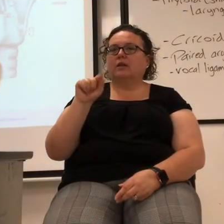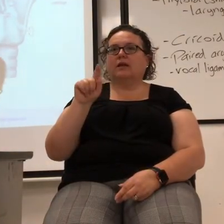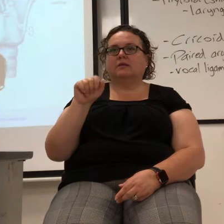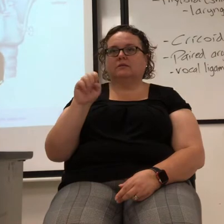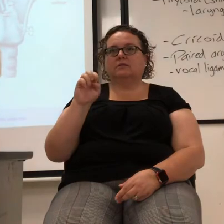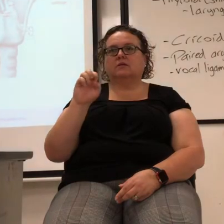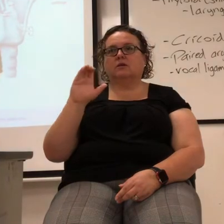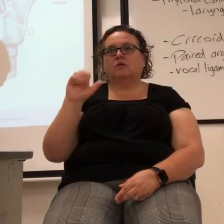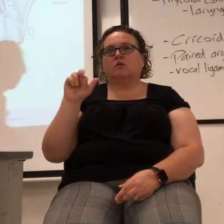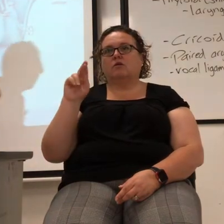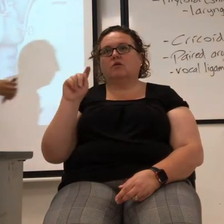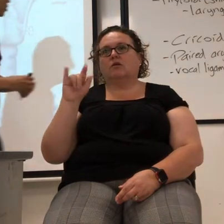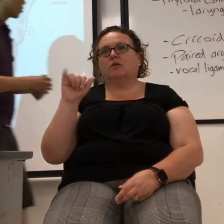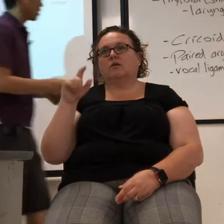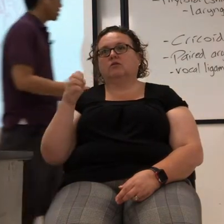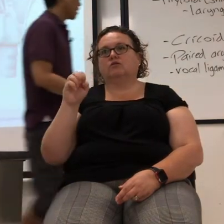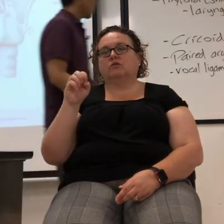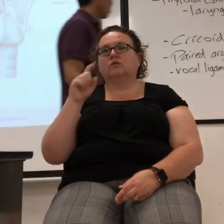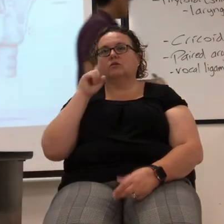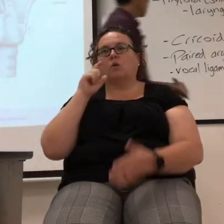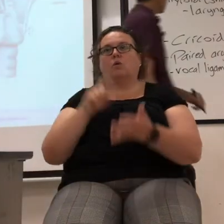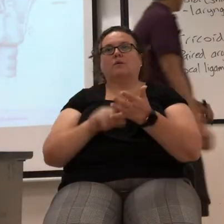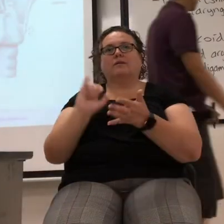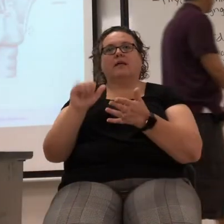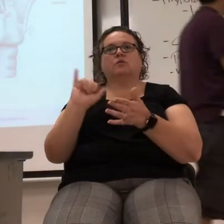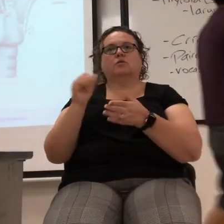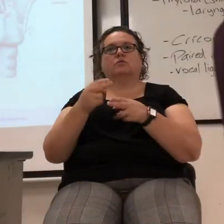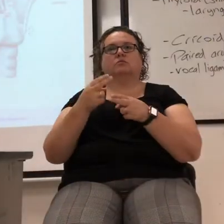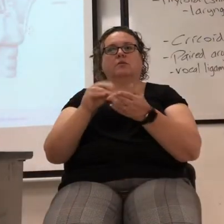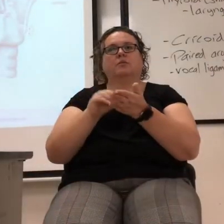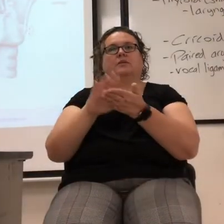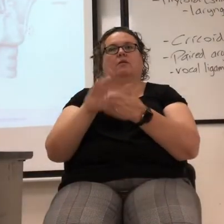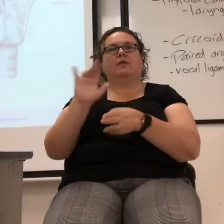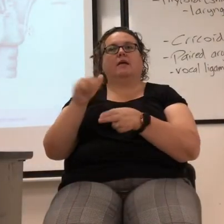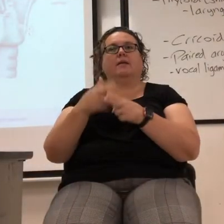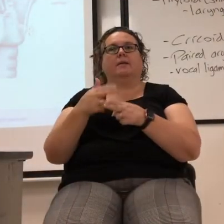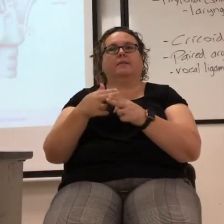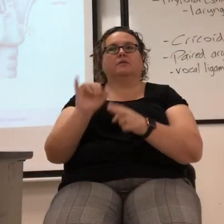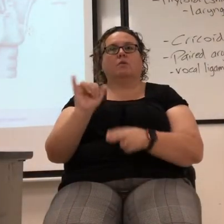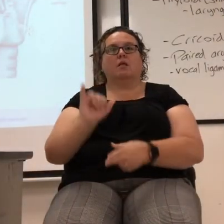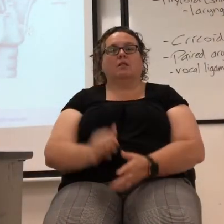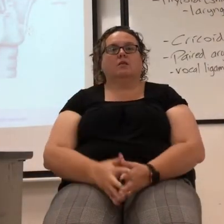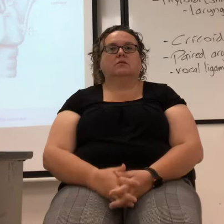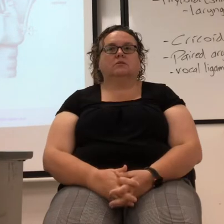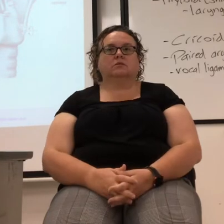So note those, the paired corniculate cartilages.